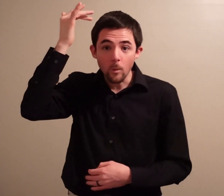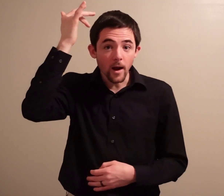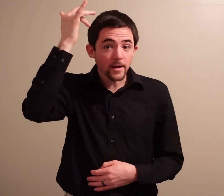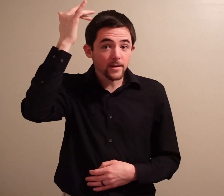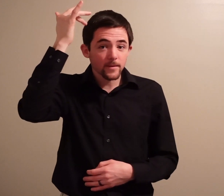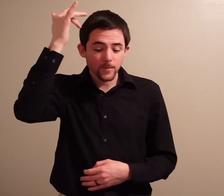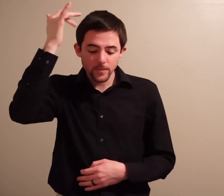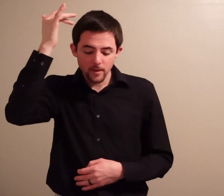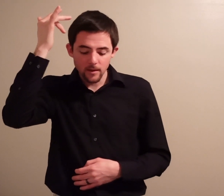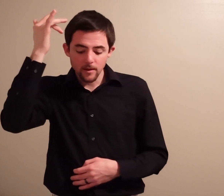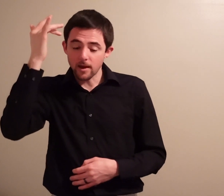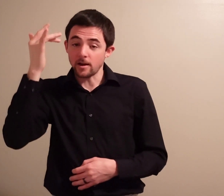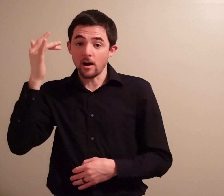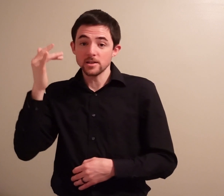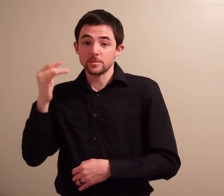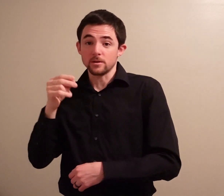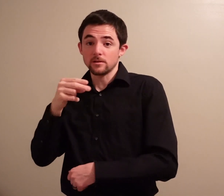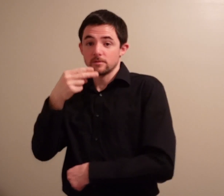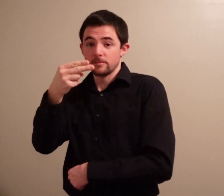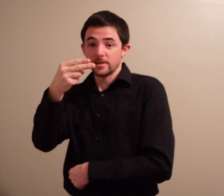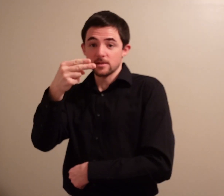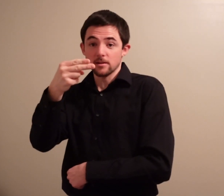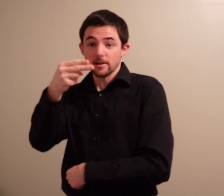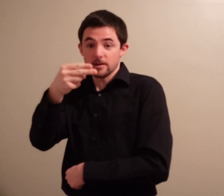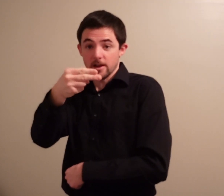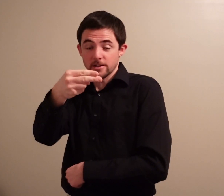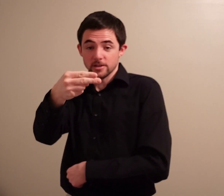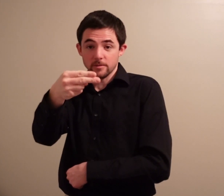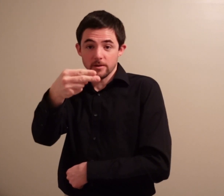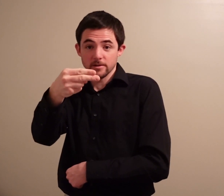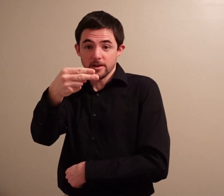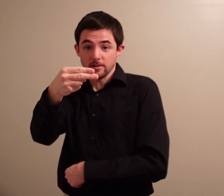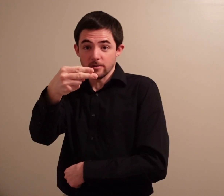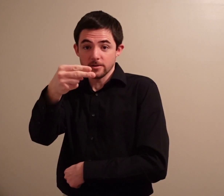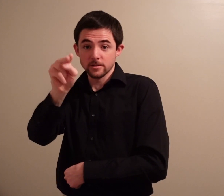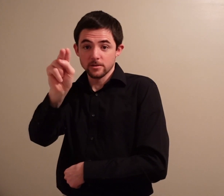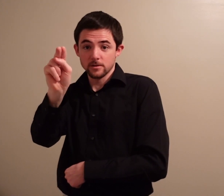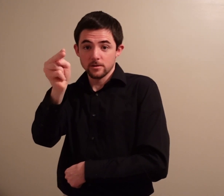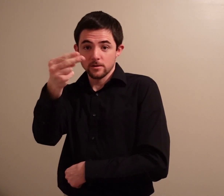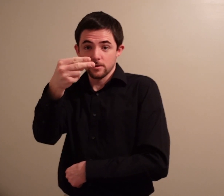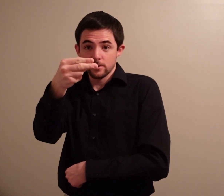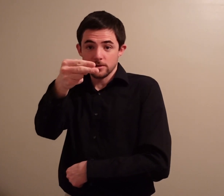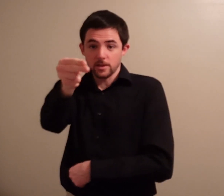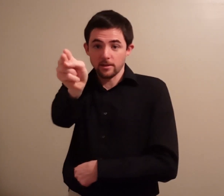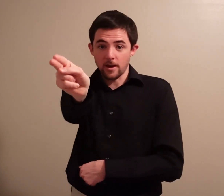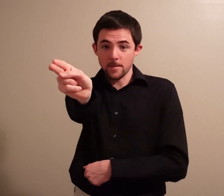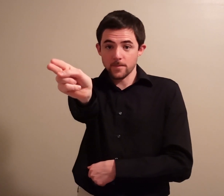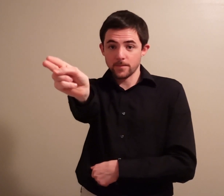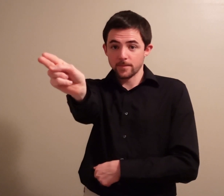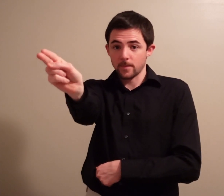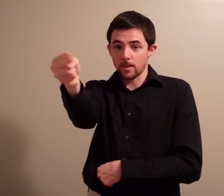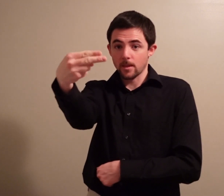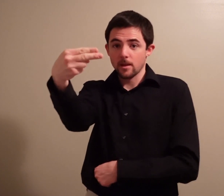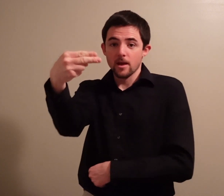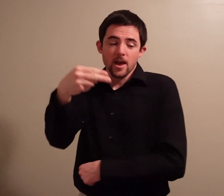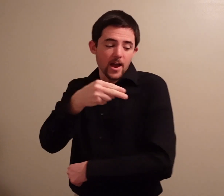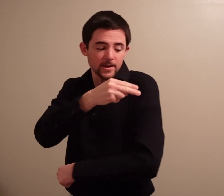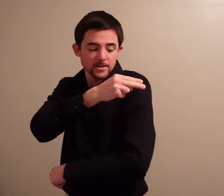Why? And hospital makes the letter H in American Sign Language, just like that. And it's going to